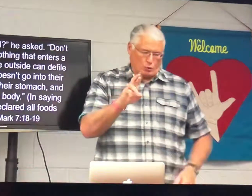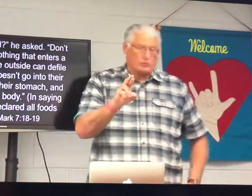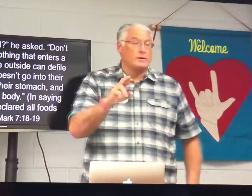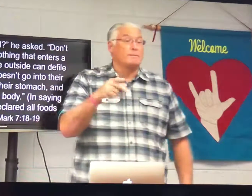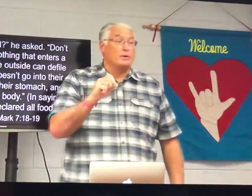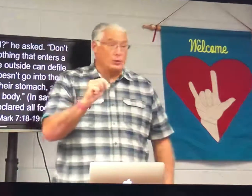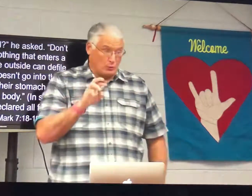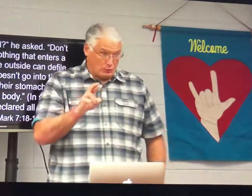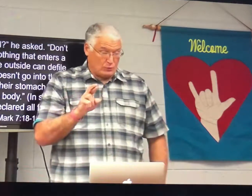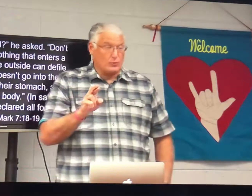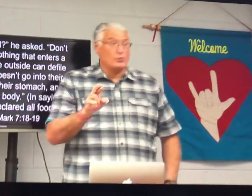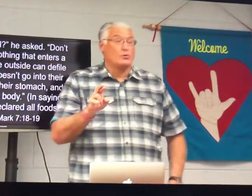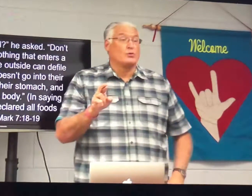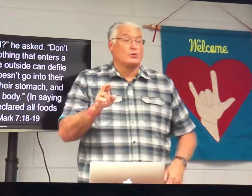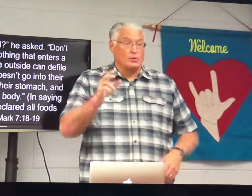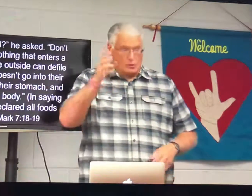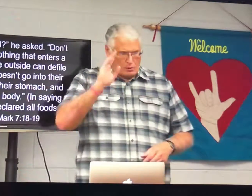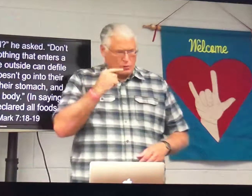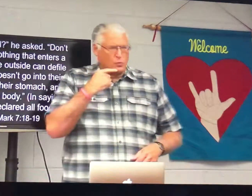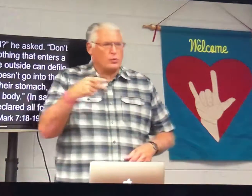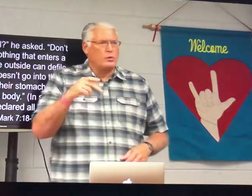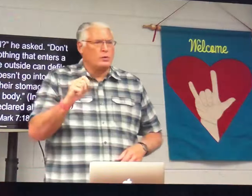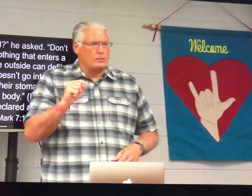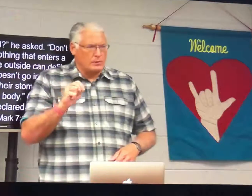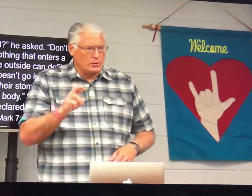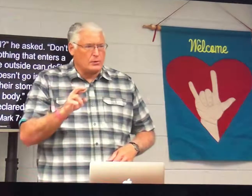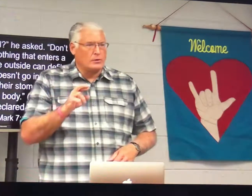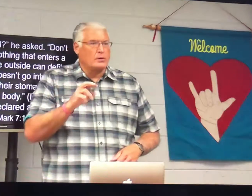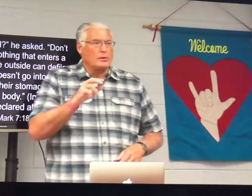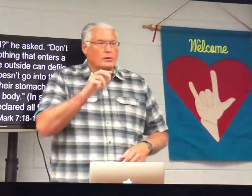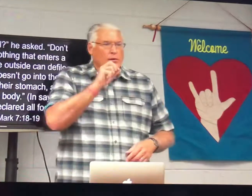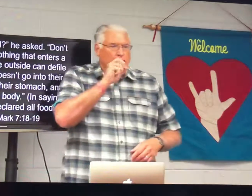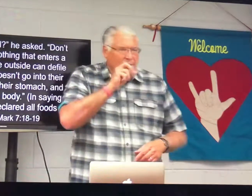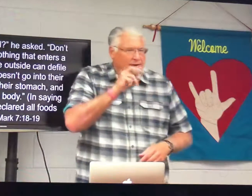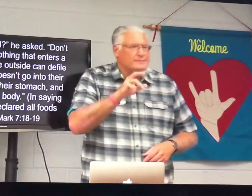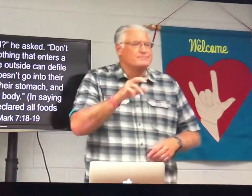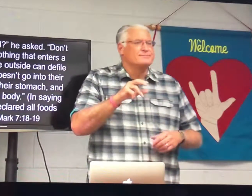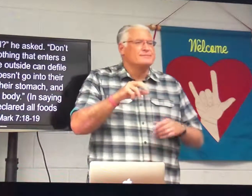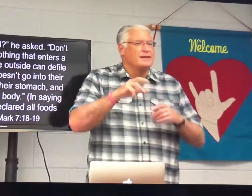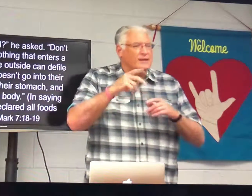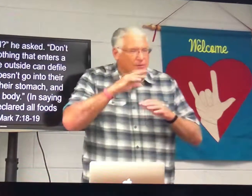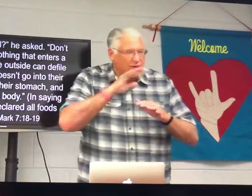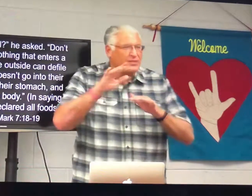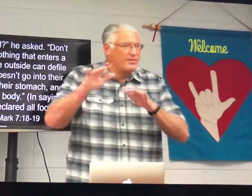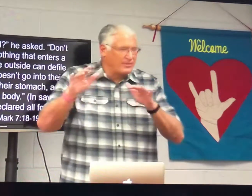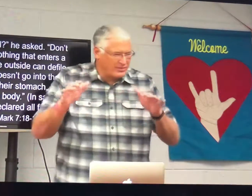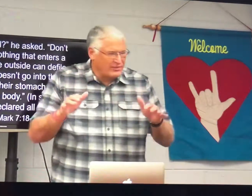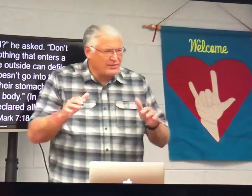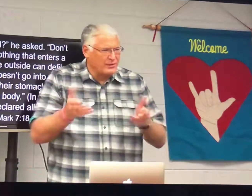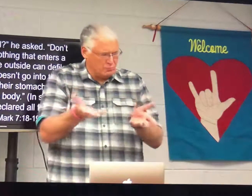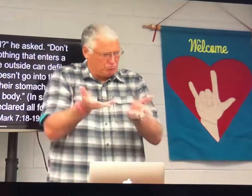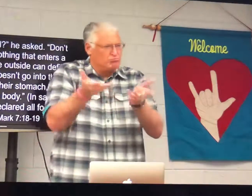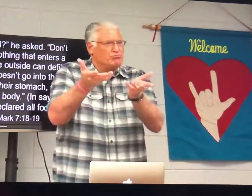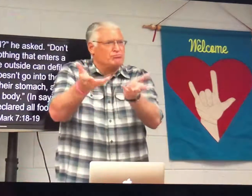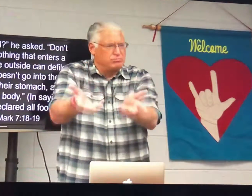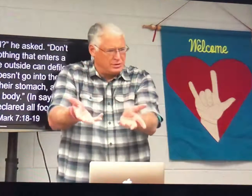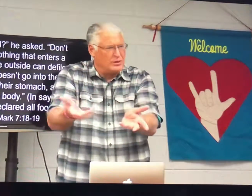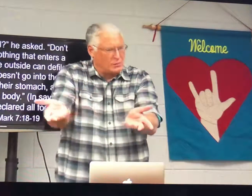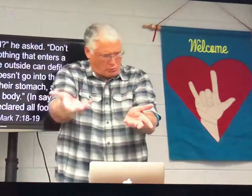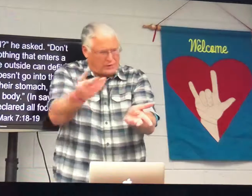And there's a cut and a miss. Fastball by him. 2-2. Yeah, you know what's great, too, about the high fastball and the curveball? You